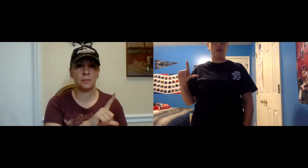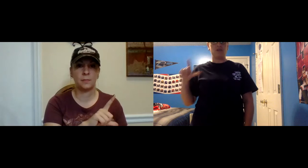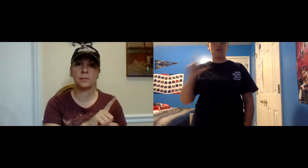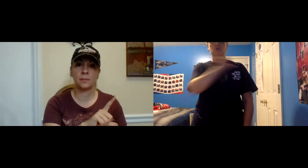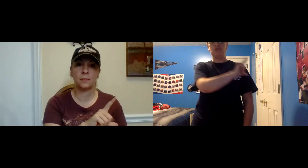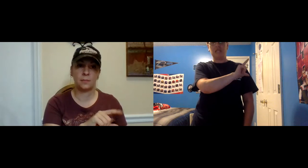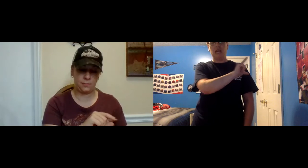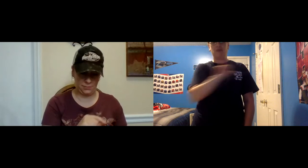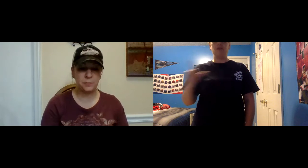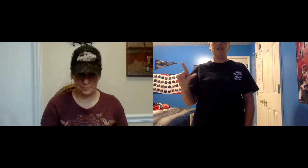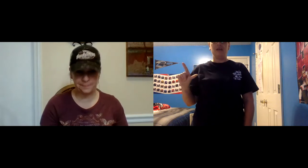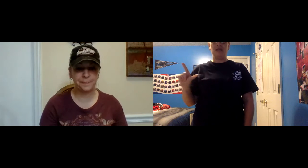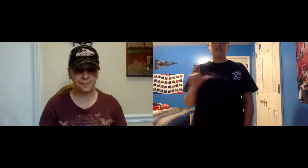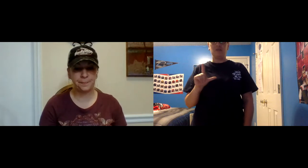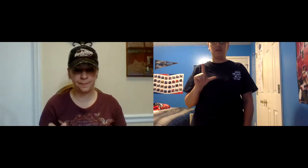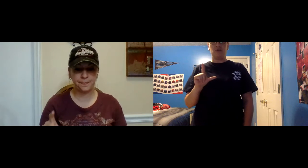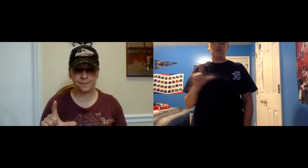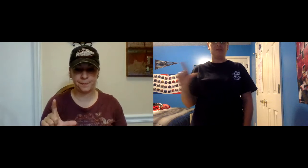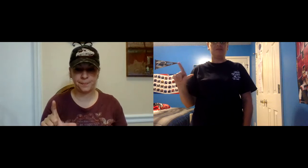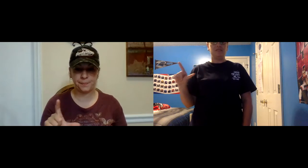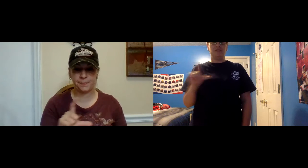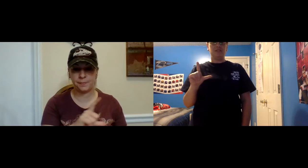from one shoulder to the other. It can just be a